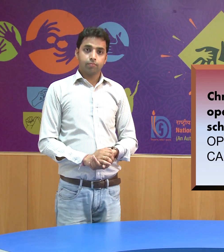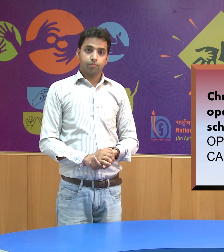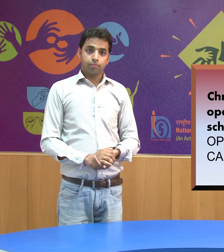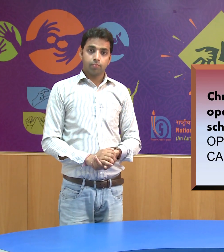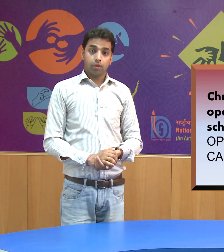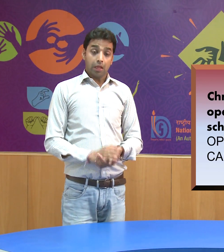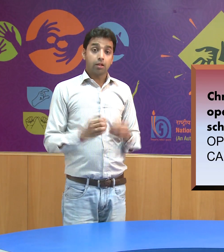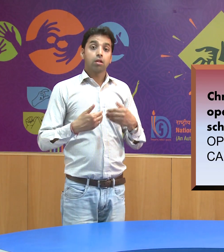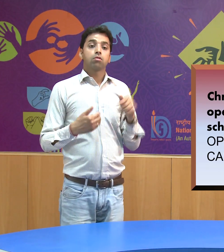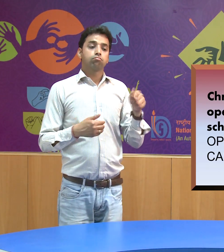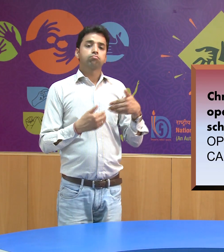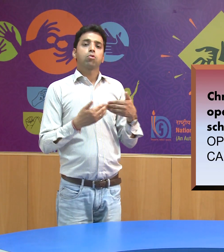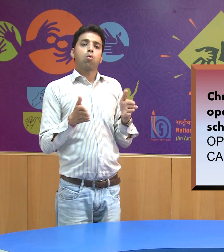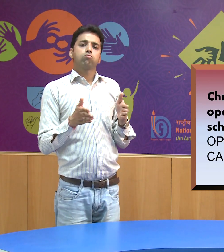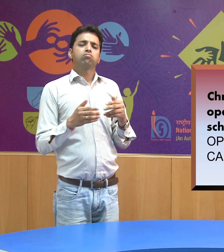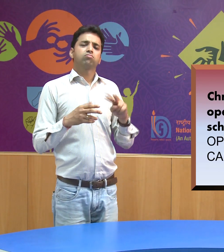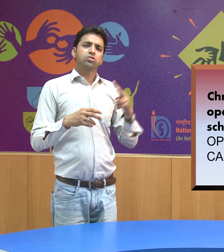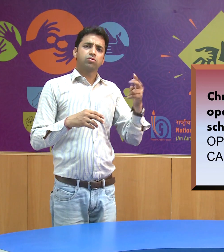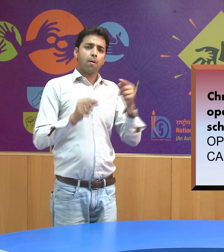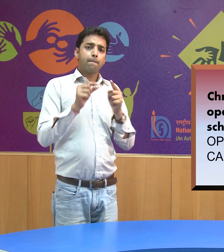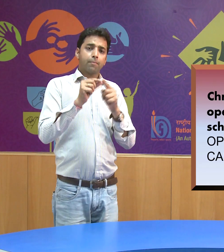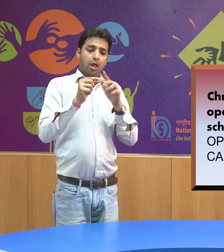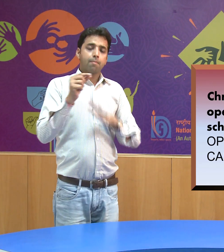They opened many primary schools in the country.